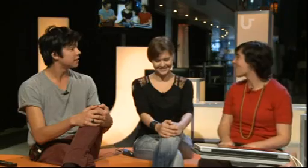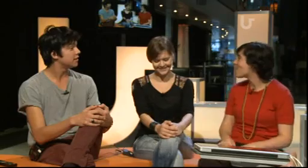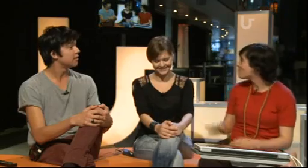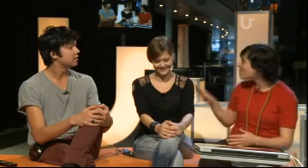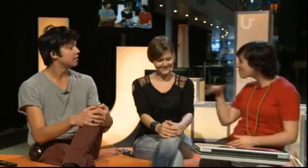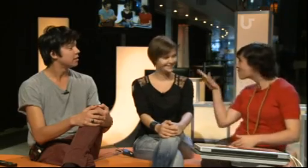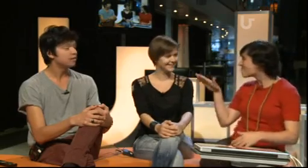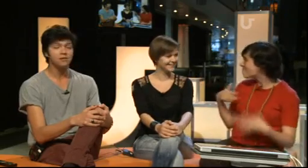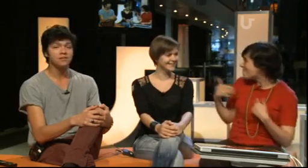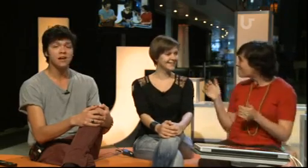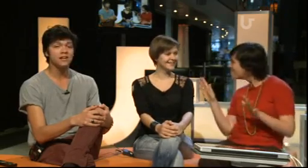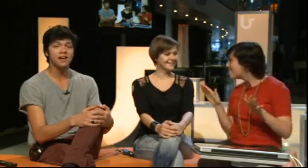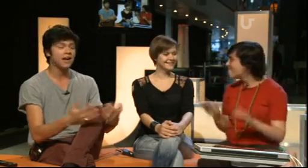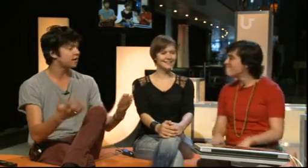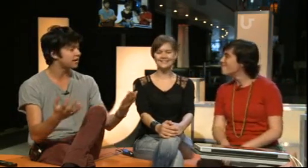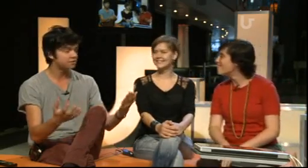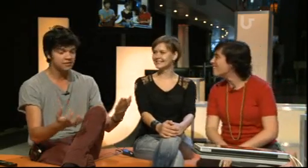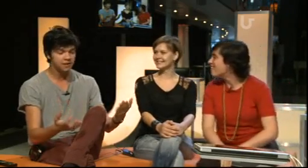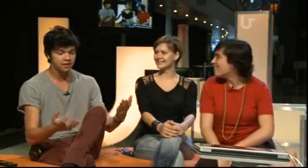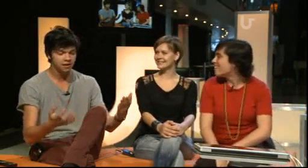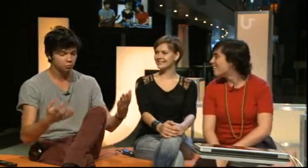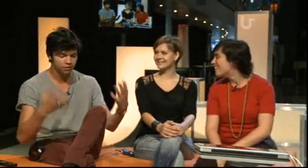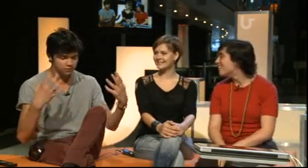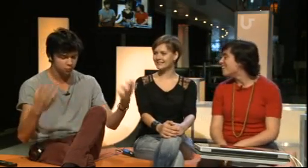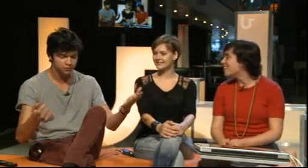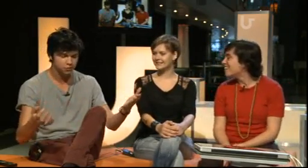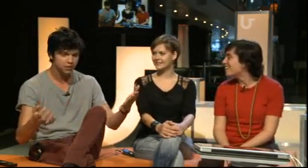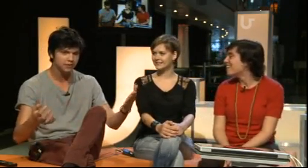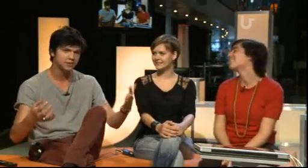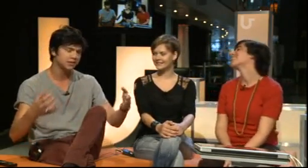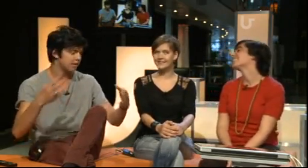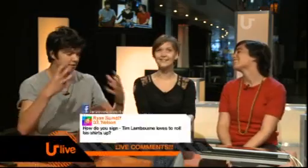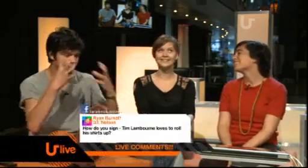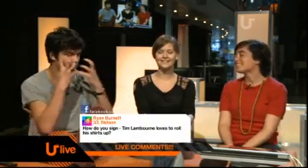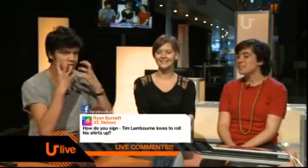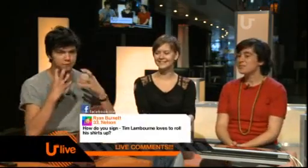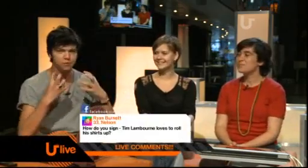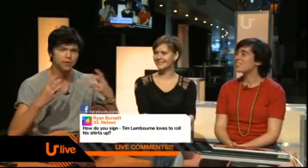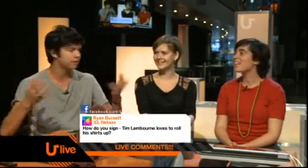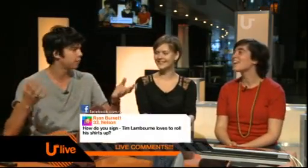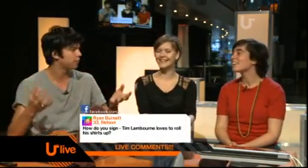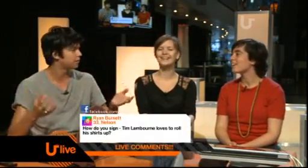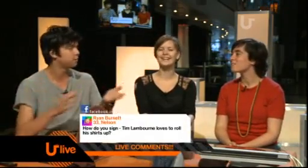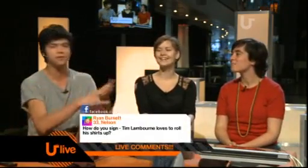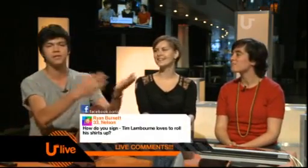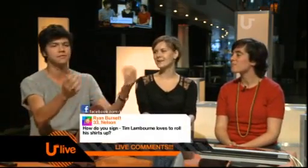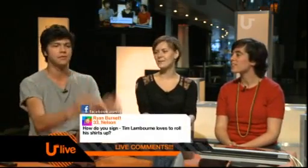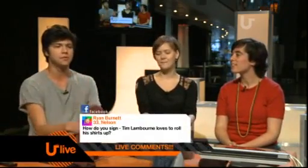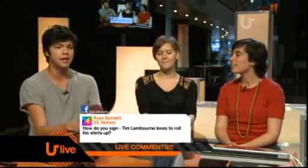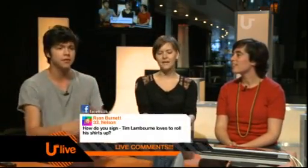like... Because I can never decide. I want to talk so much, and then I've got all this food in my mouth. Like, what do I do? You guys have just absolutely nailed it.